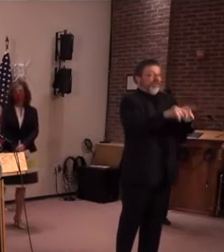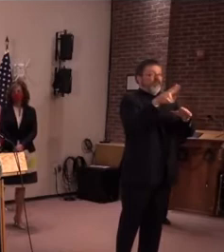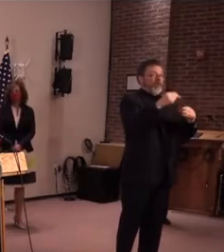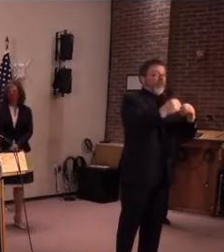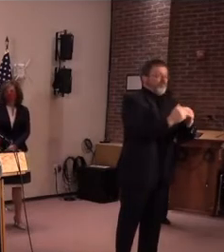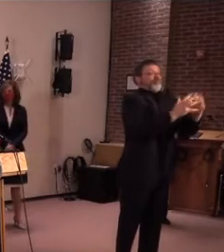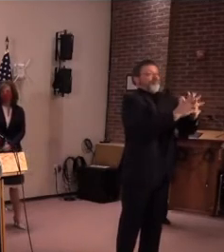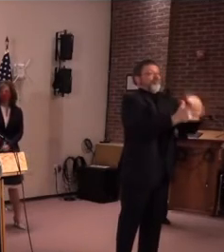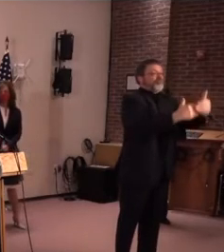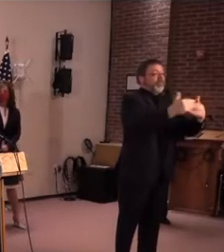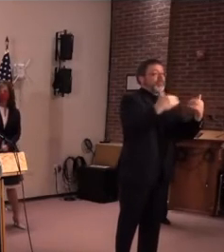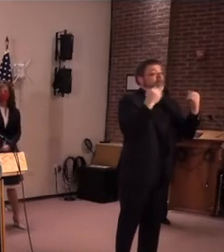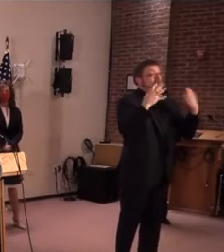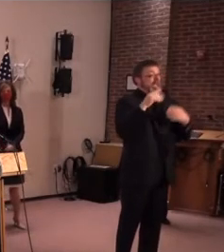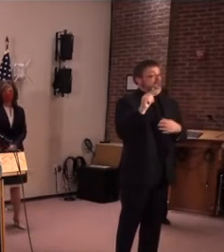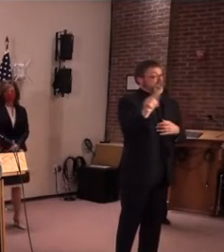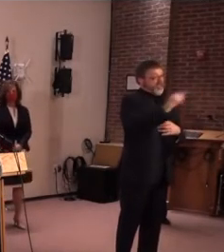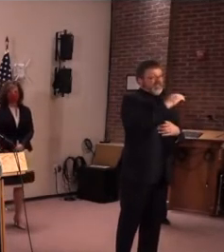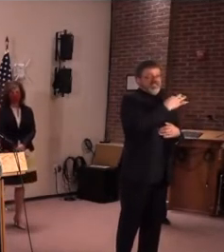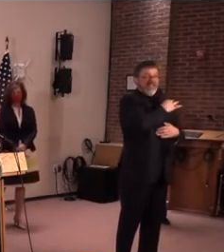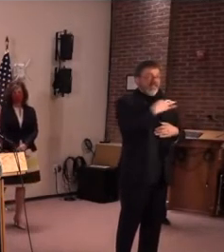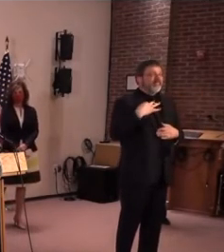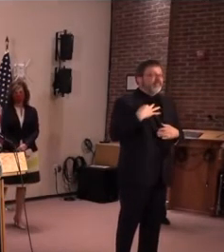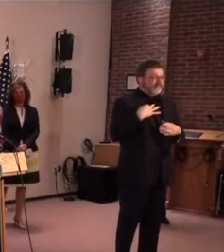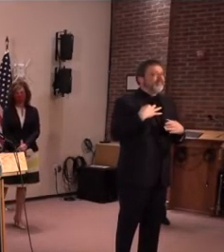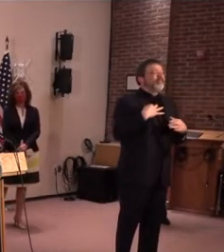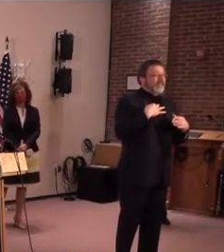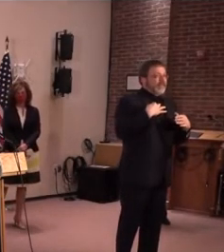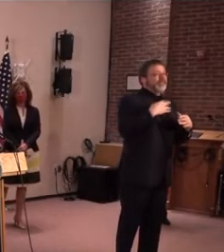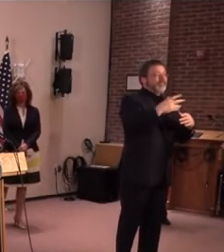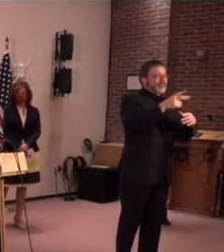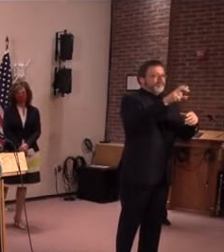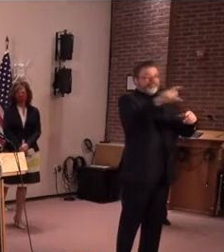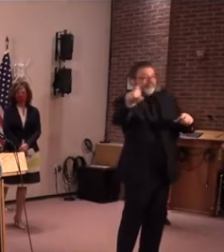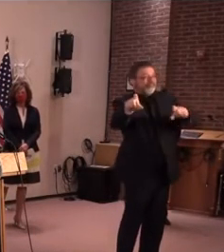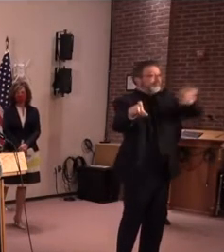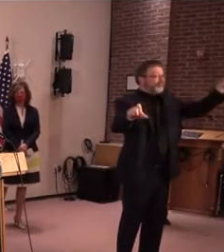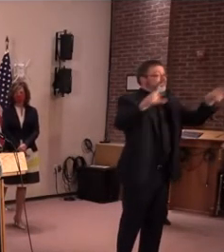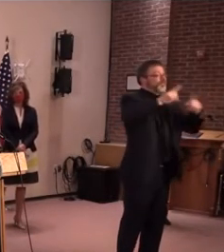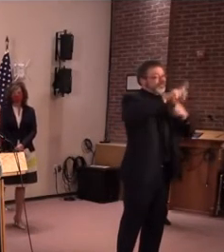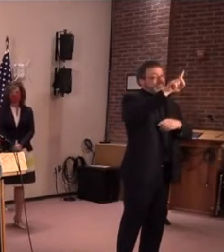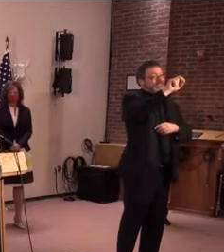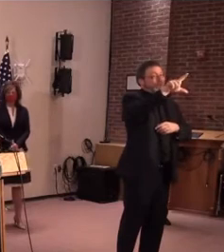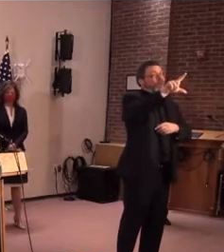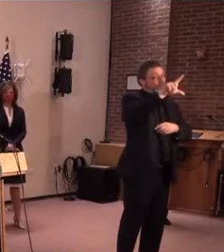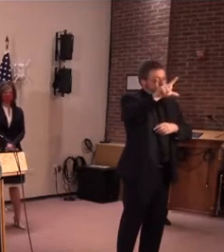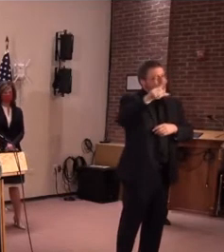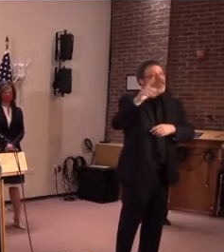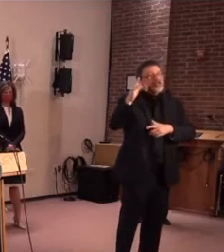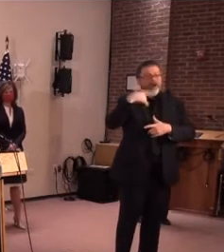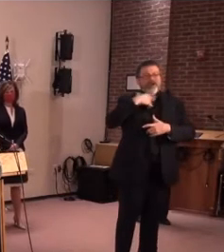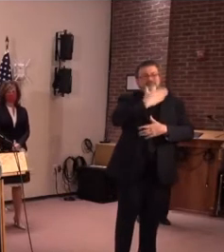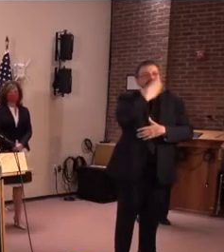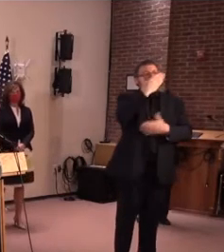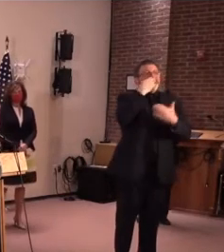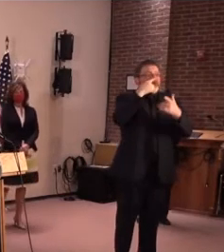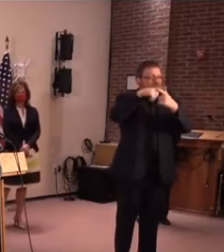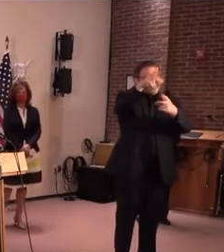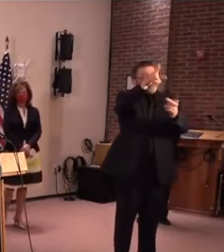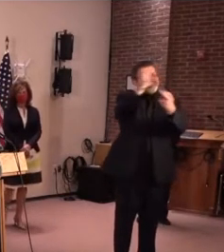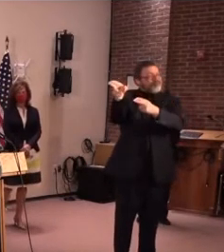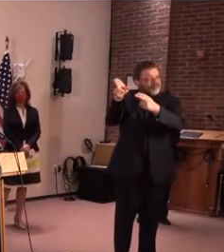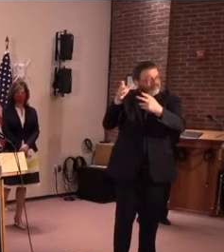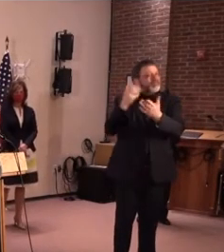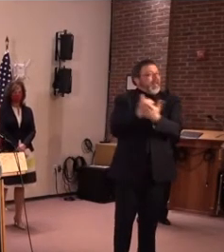time of need from in the call center at the Labor Department. So thank you again for that. With that, we'll